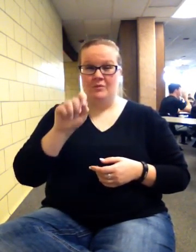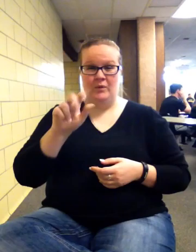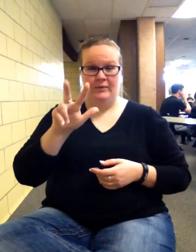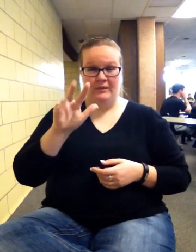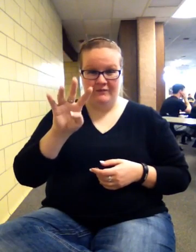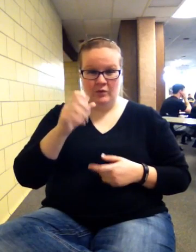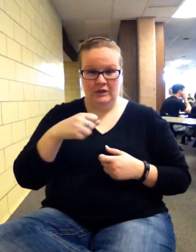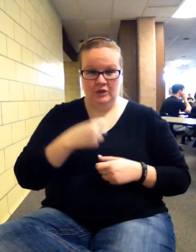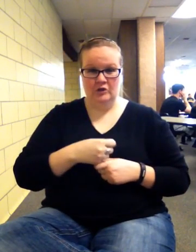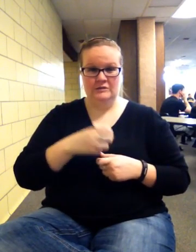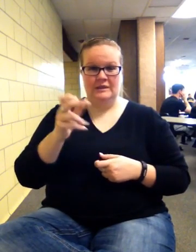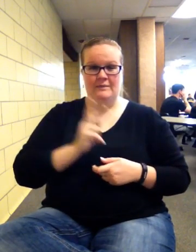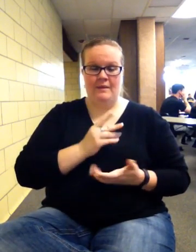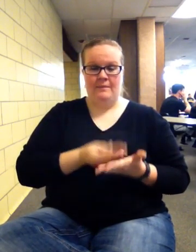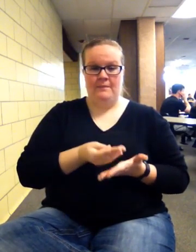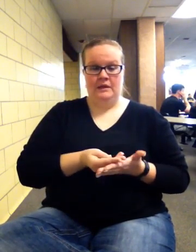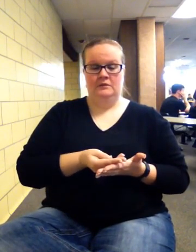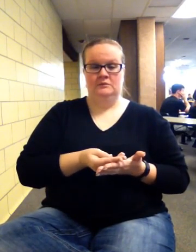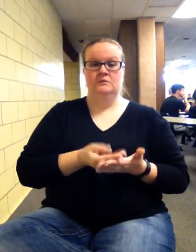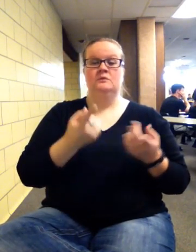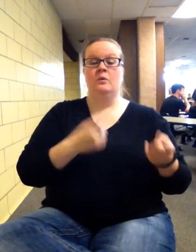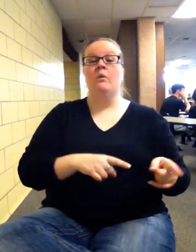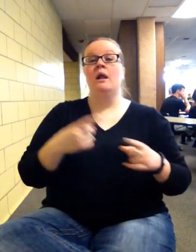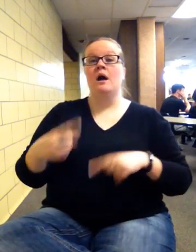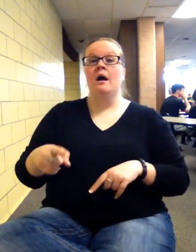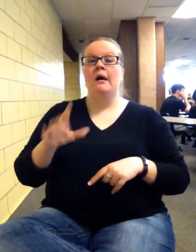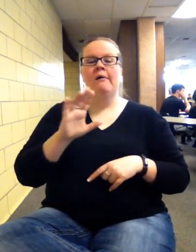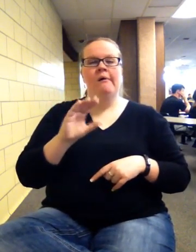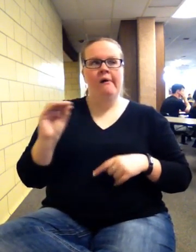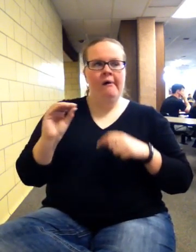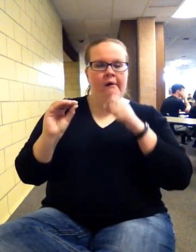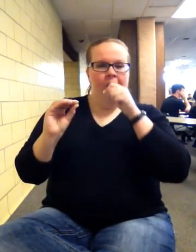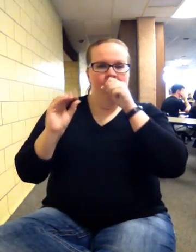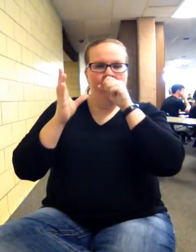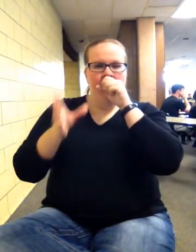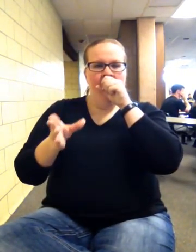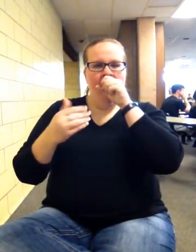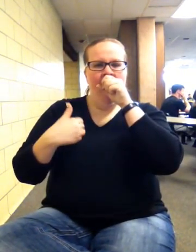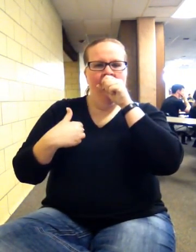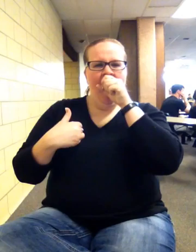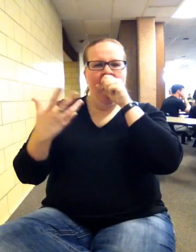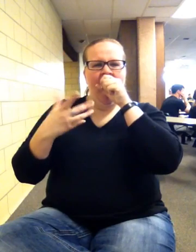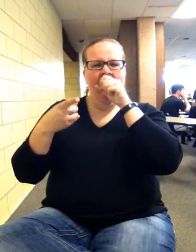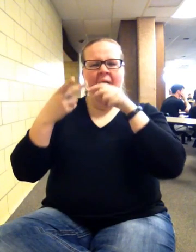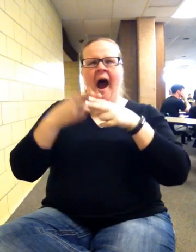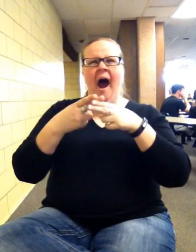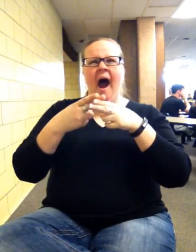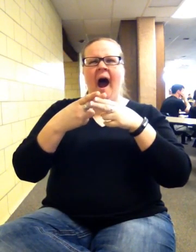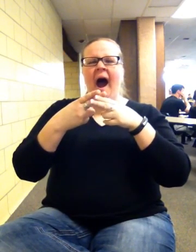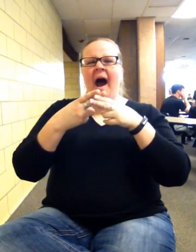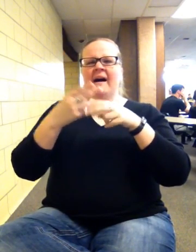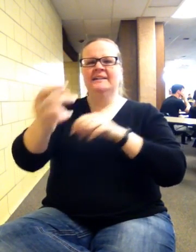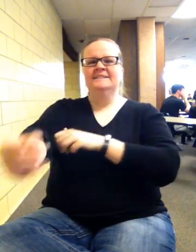get my money back. So what's going to happen is the company is going to have what they call a hurdle rate.